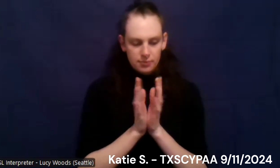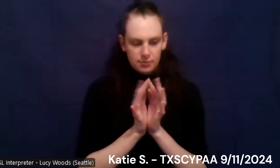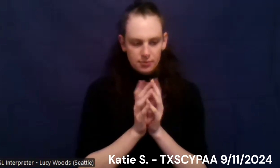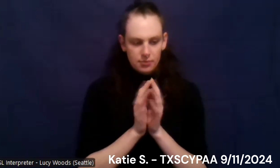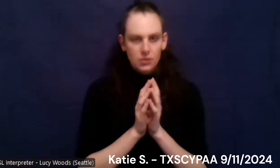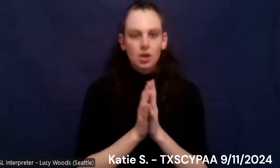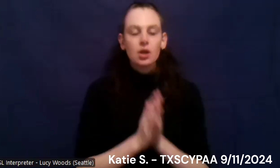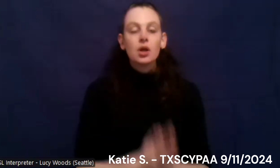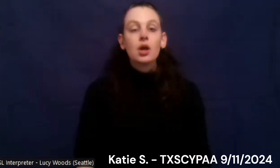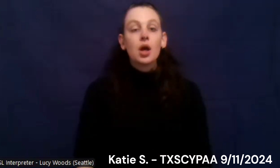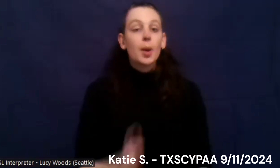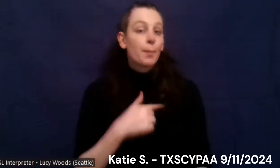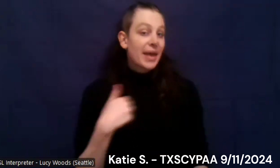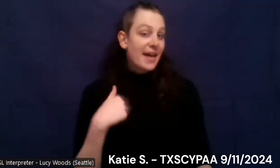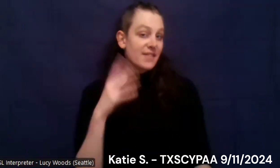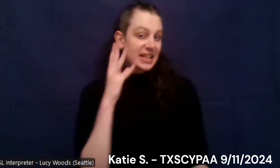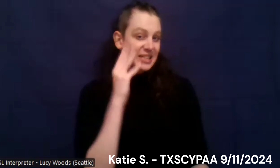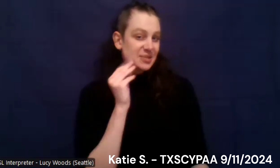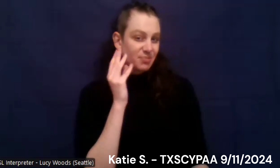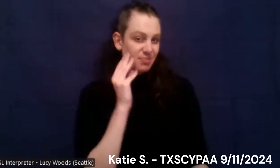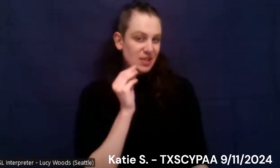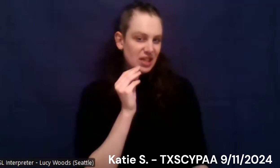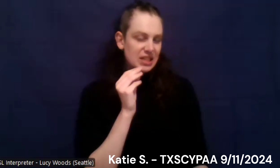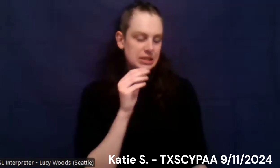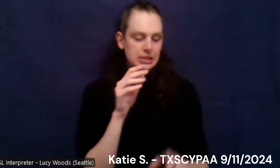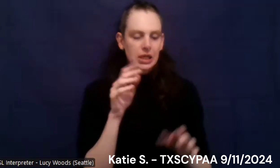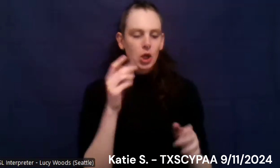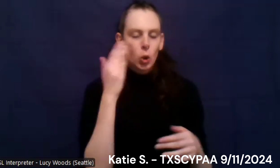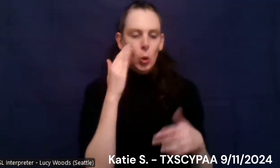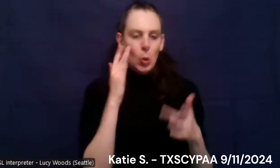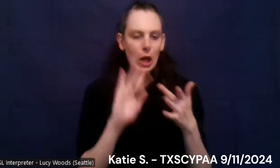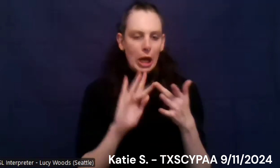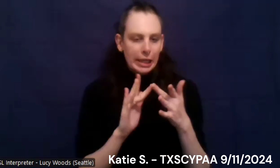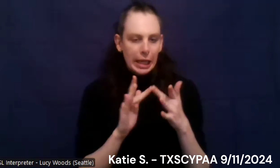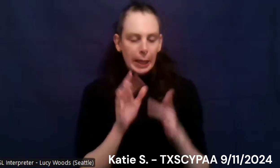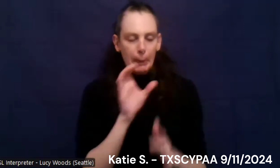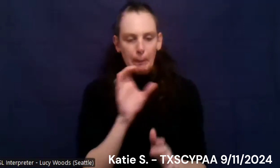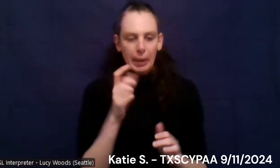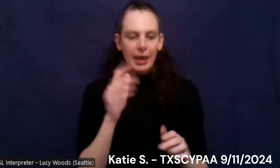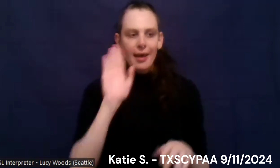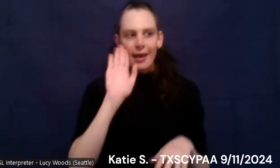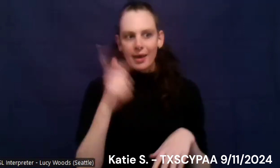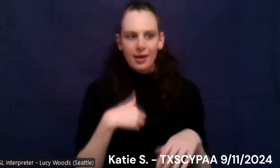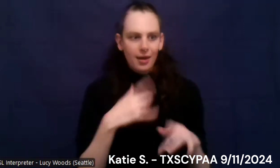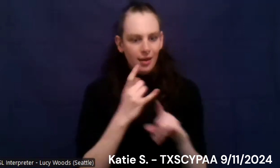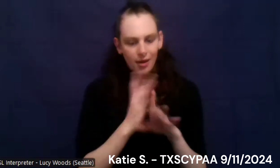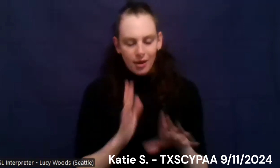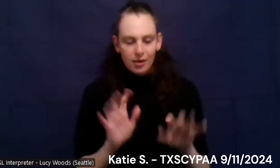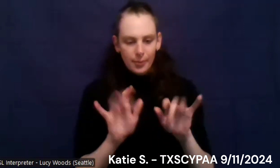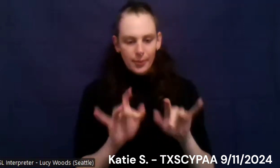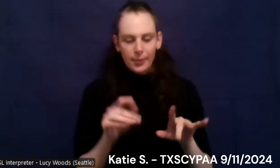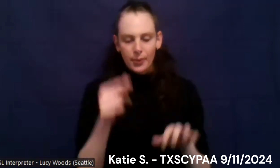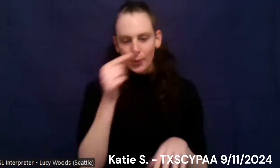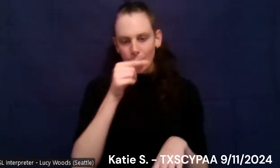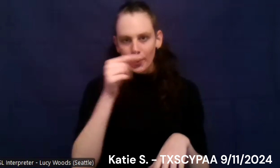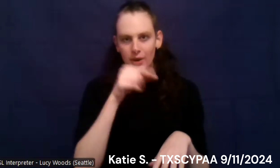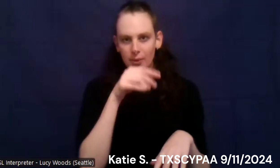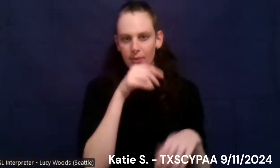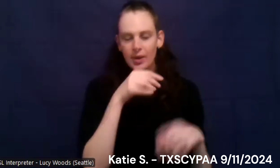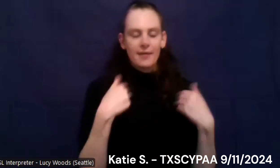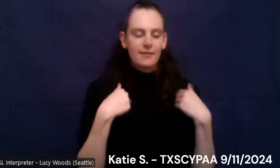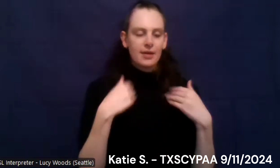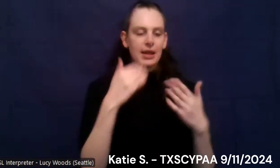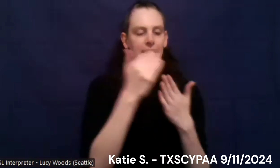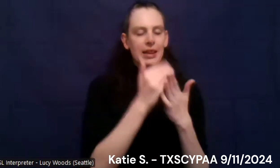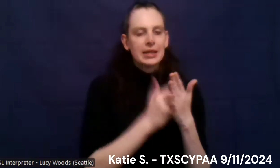experience, I did the thing online as an alcoholic does, where they're like, hey, I'm an alcoholic. And then it gives you like a list of 20. I actually think it's more